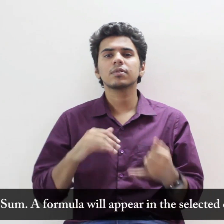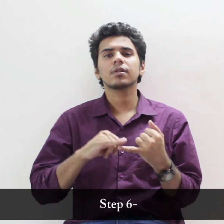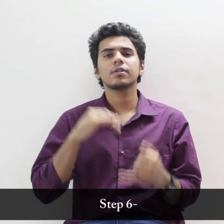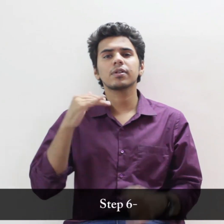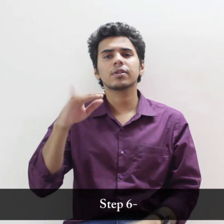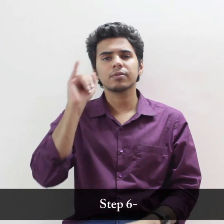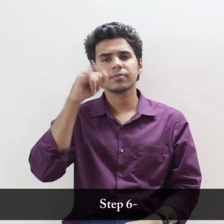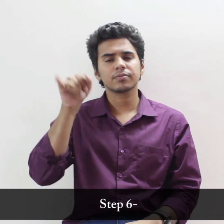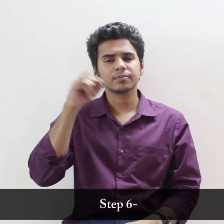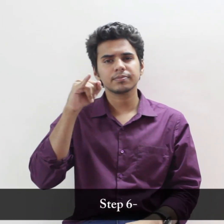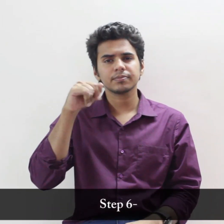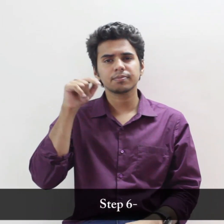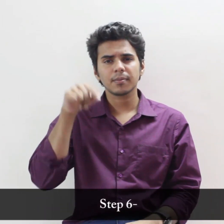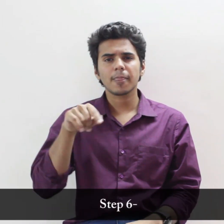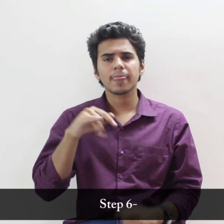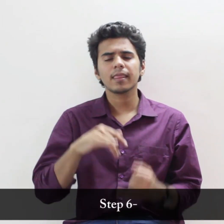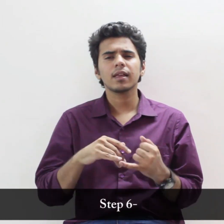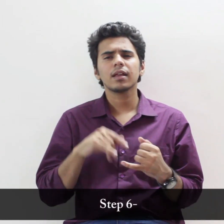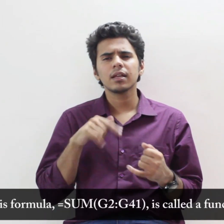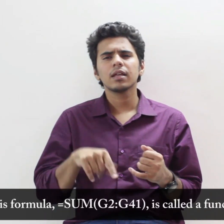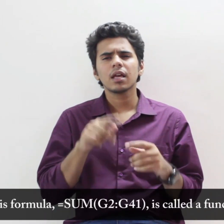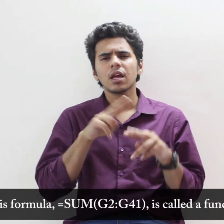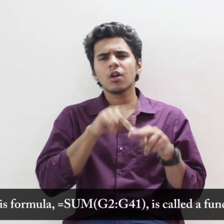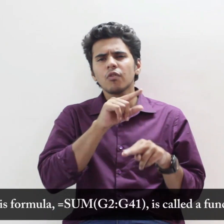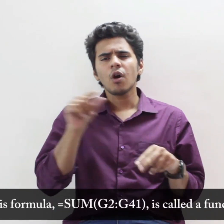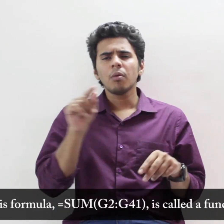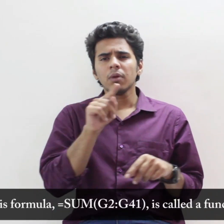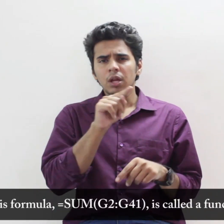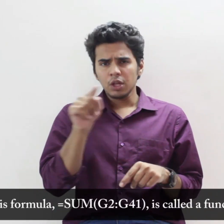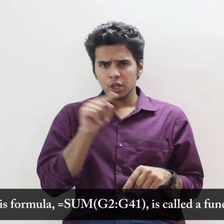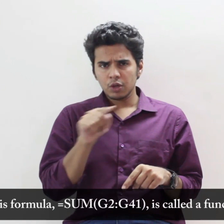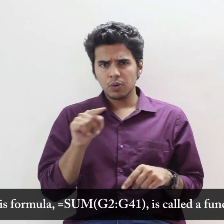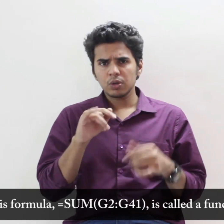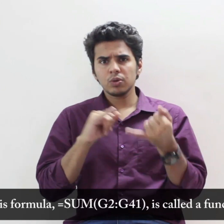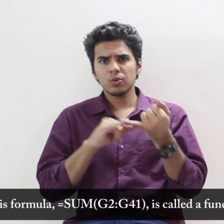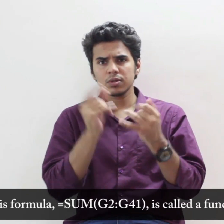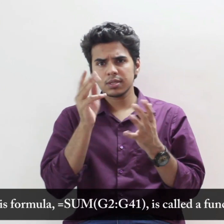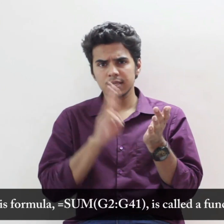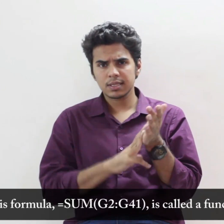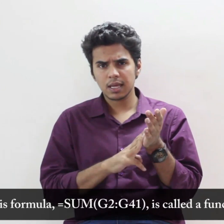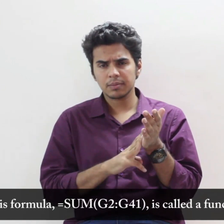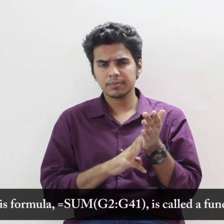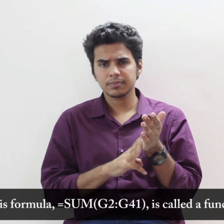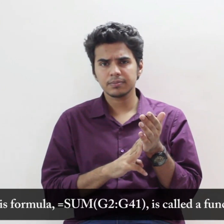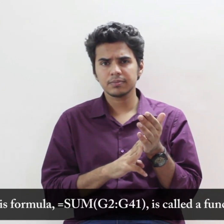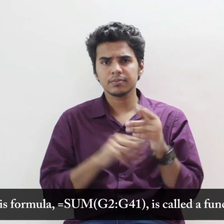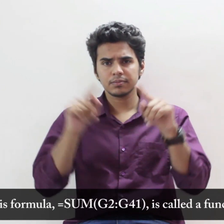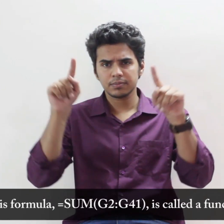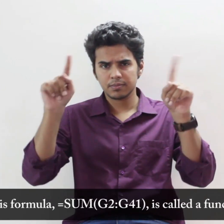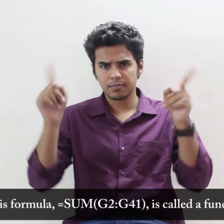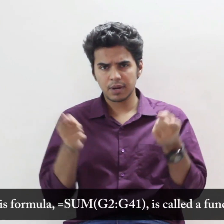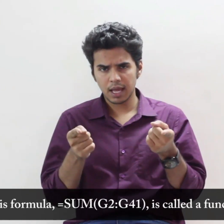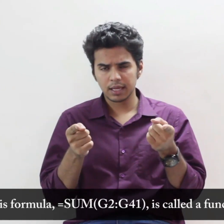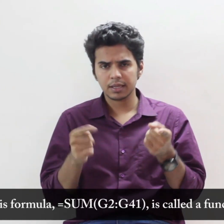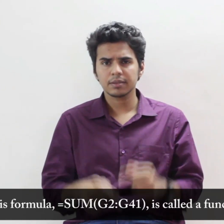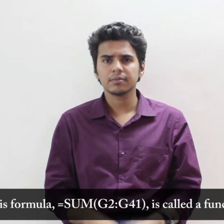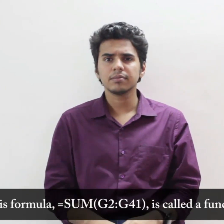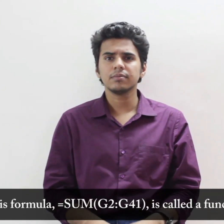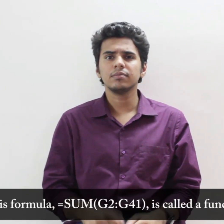Step 6. This formula is equal to sum G2 colon G41 is called a function.